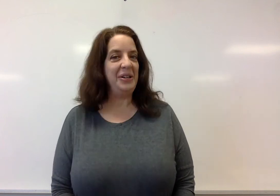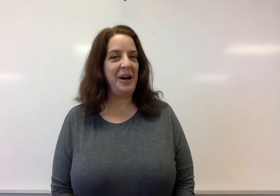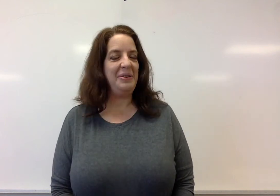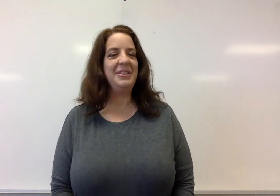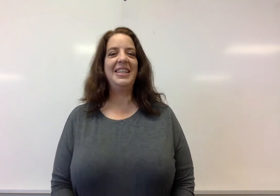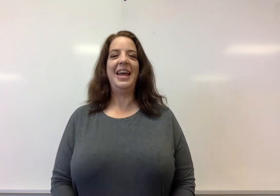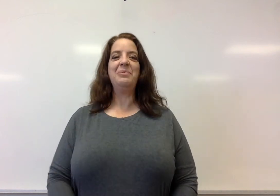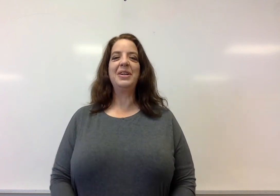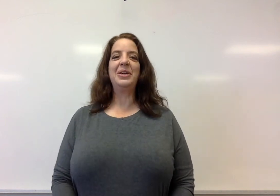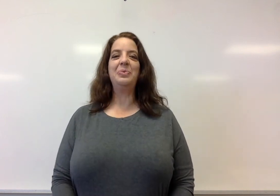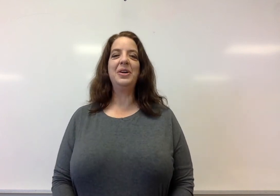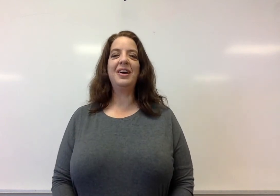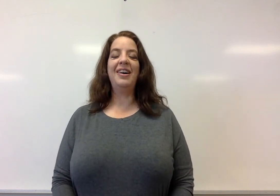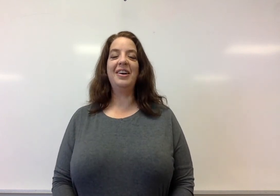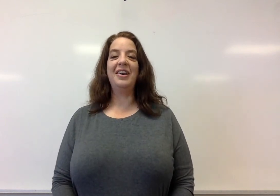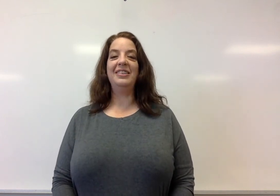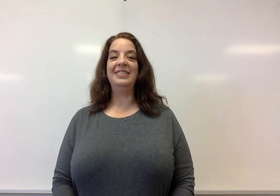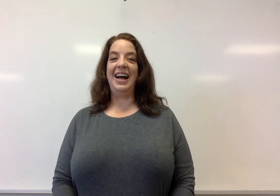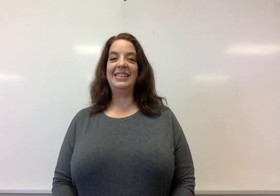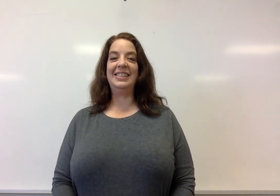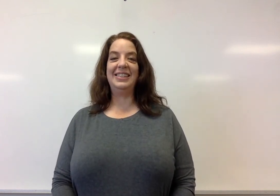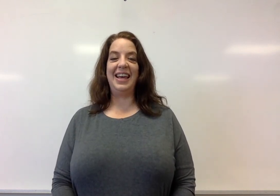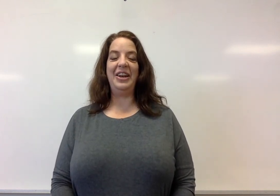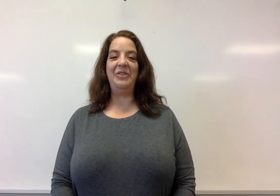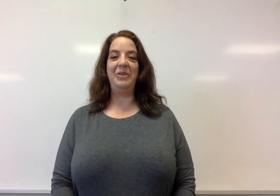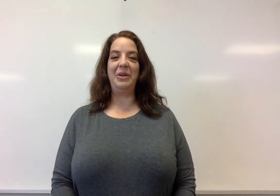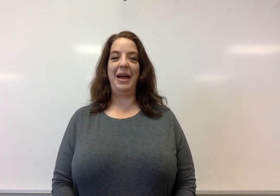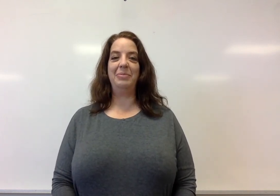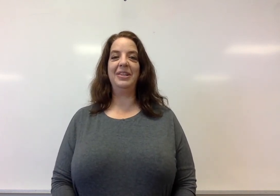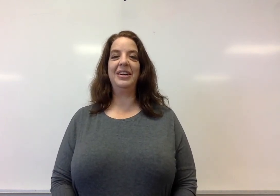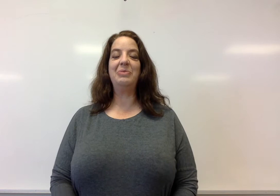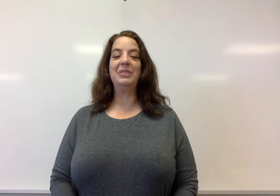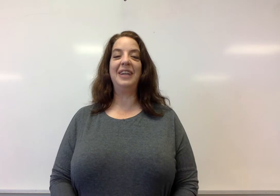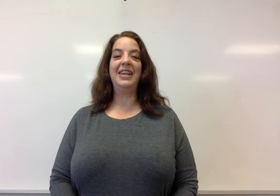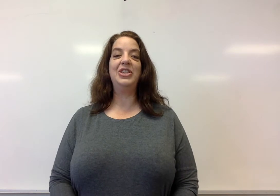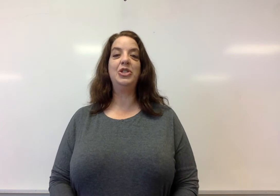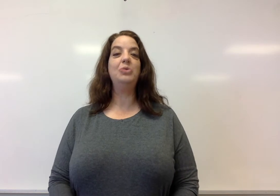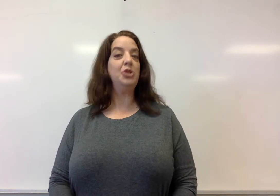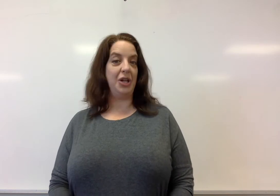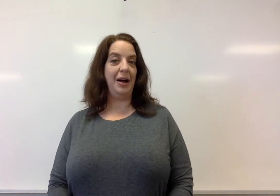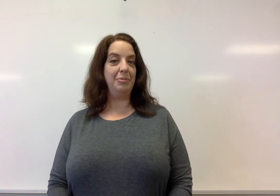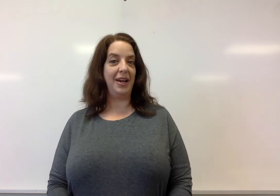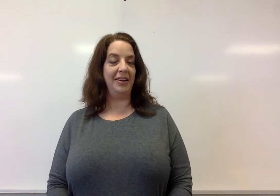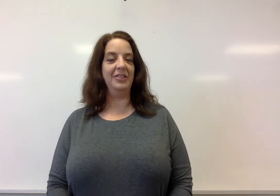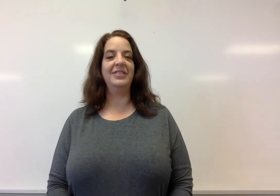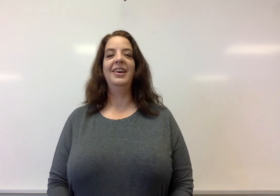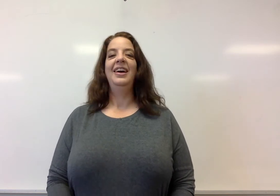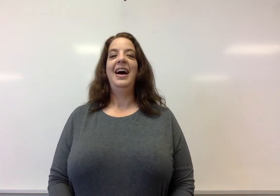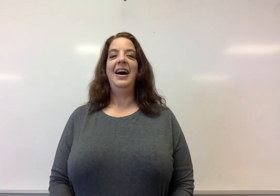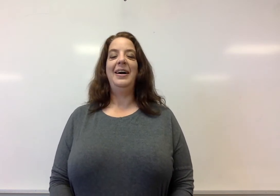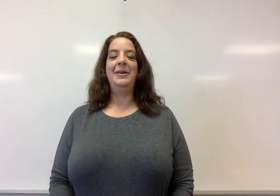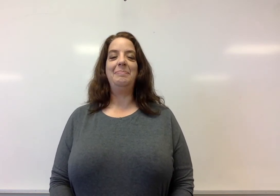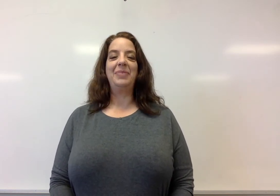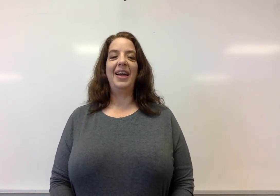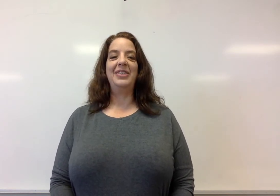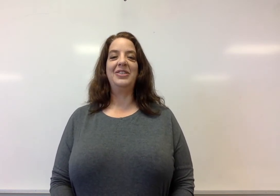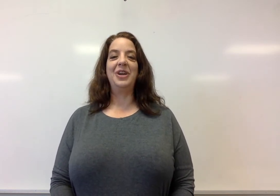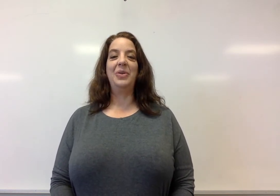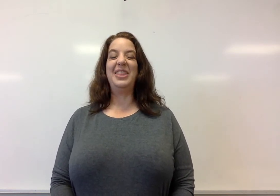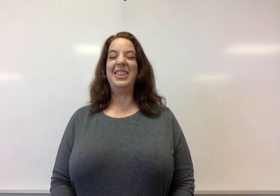Hello, today we're going to work on our last set of vocabulary related to job titles. So the